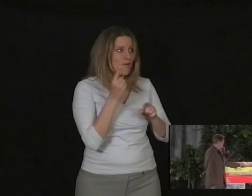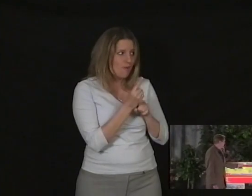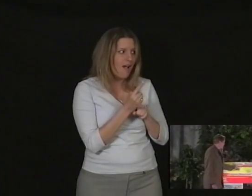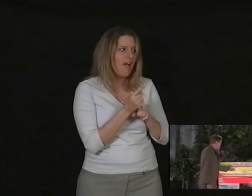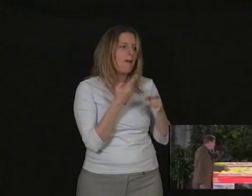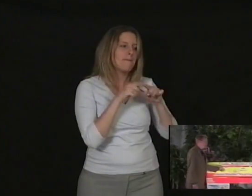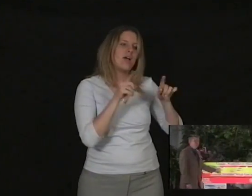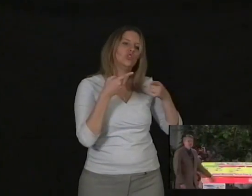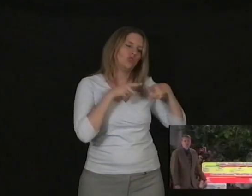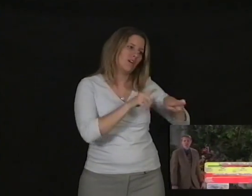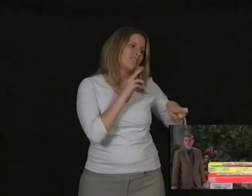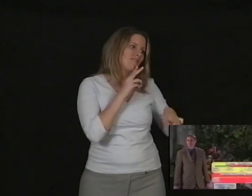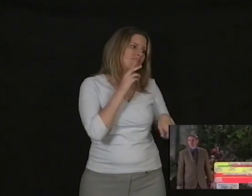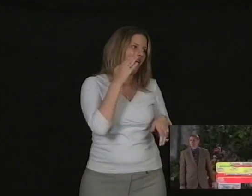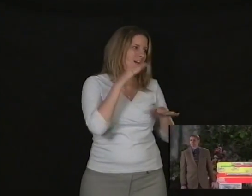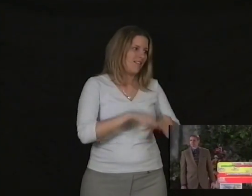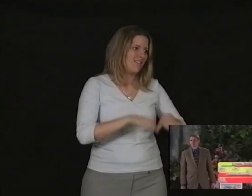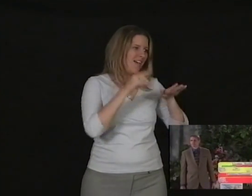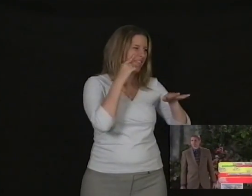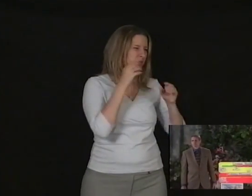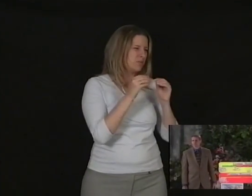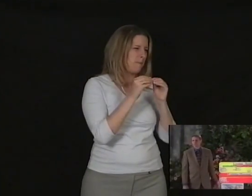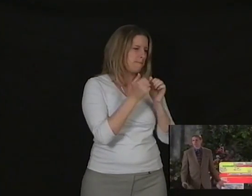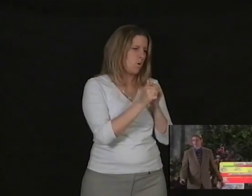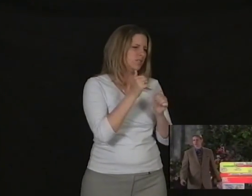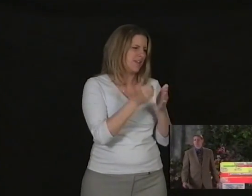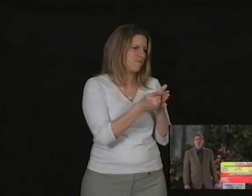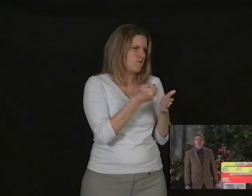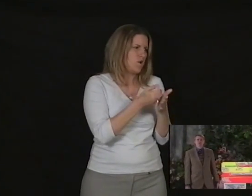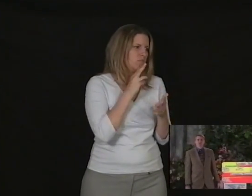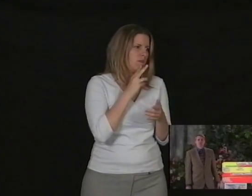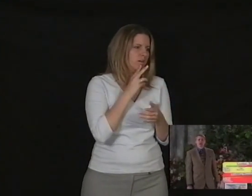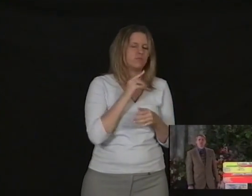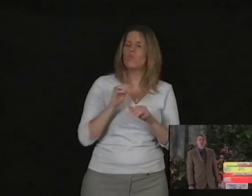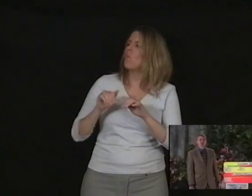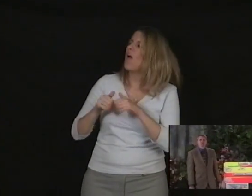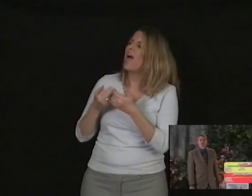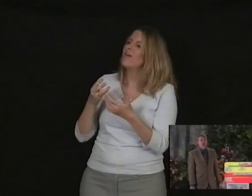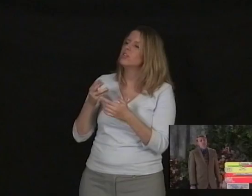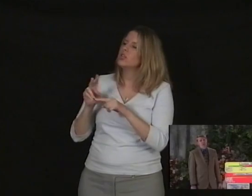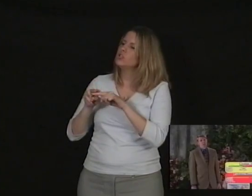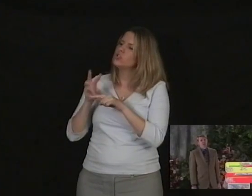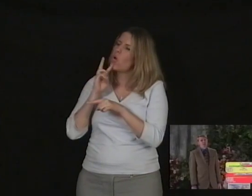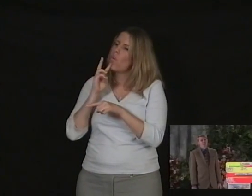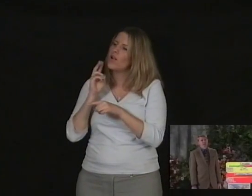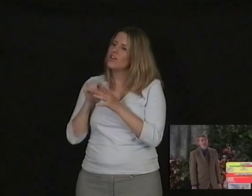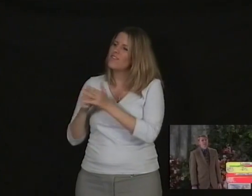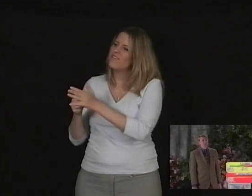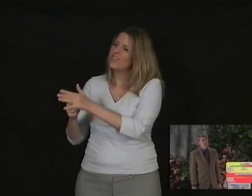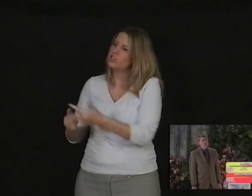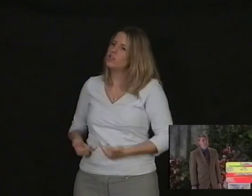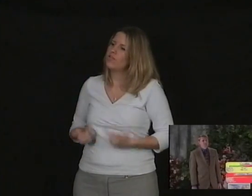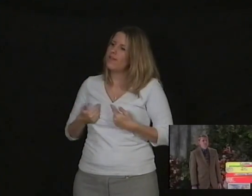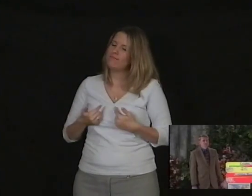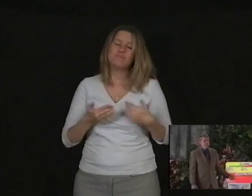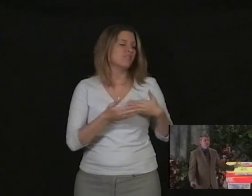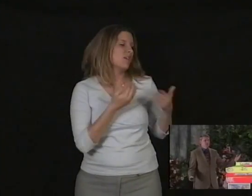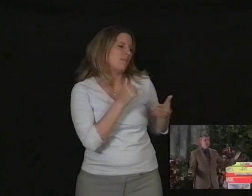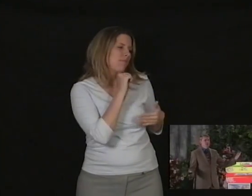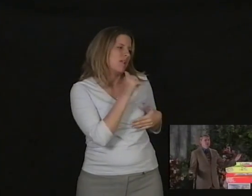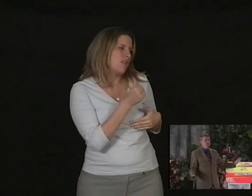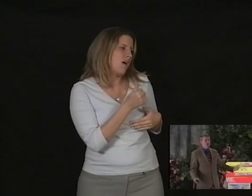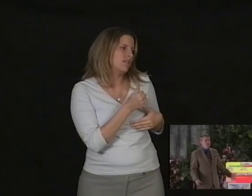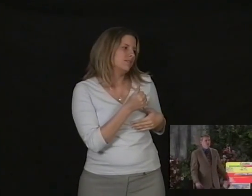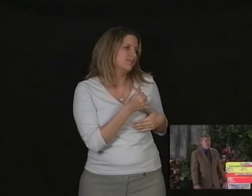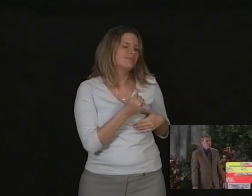I think during the flood it's probably mostly fresh water." He said, "Well, how did the saltwater fish survive?" I said, "Well, there probably weren't any." He